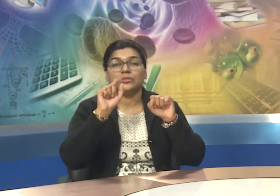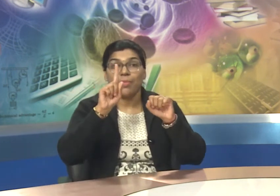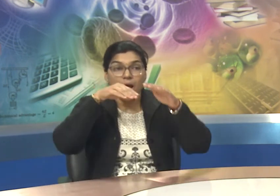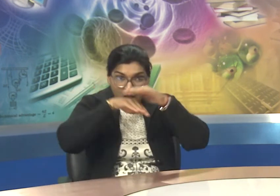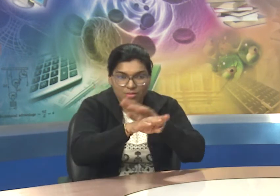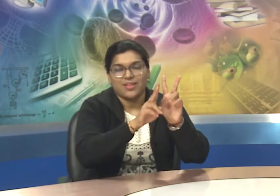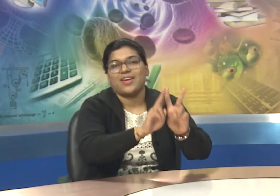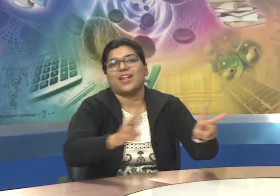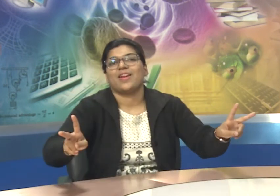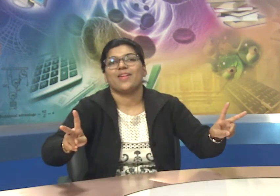themselves